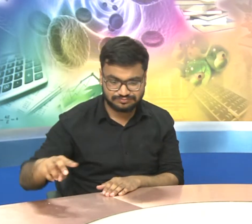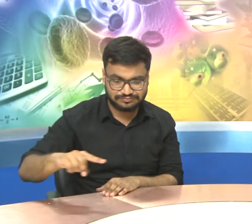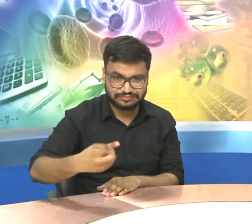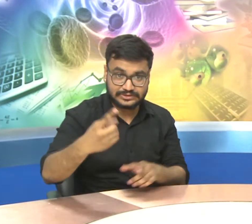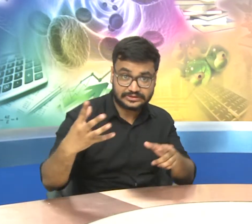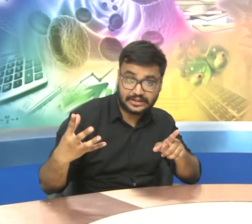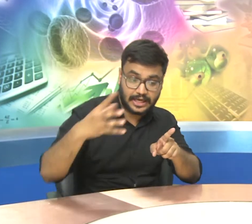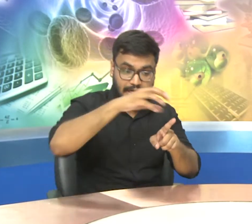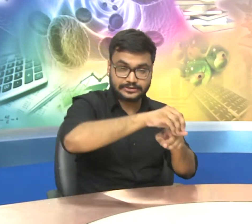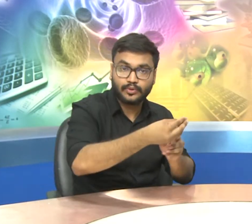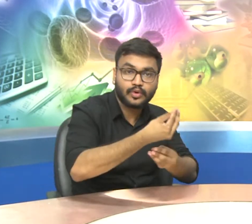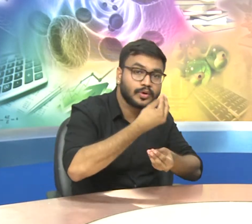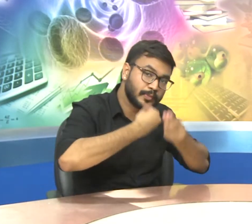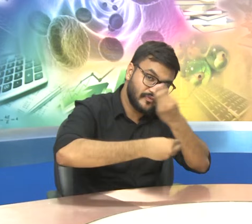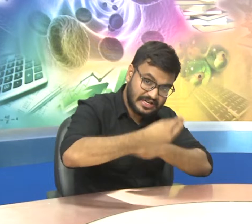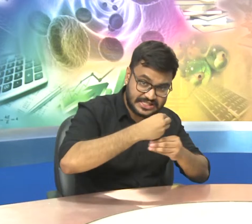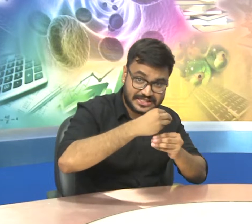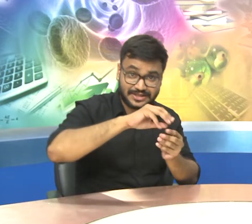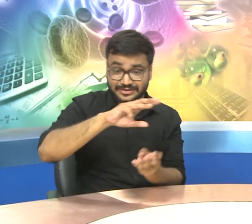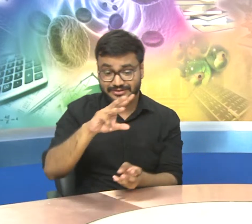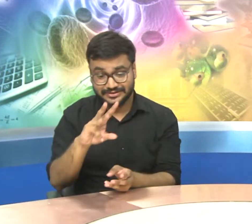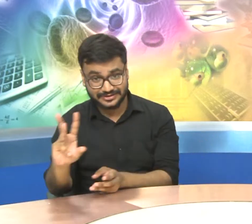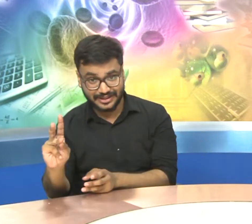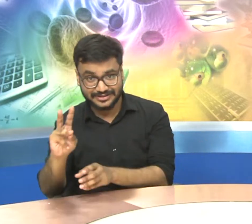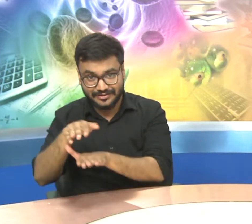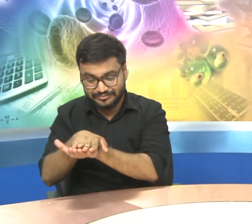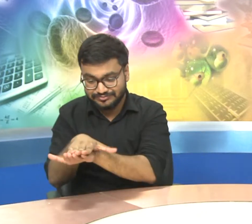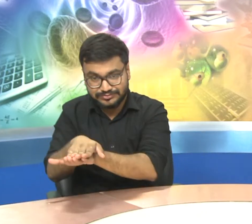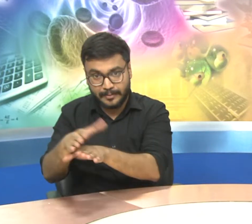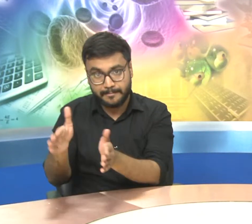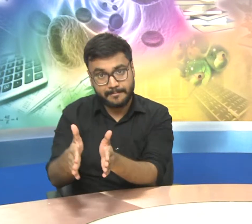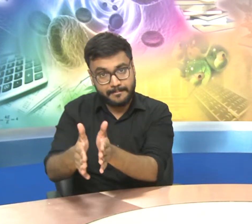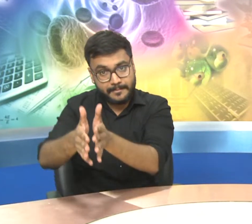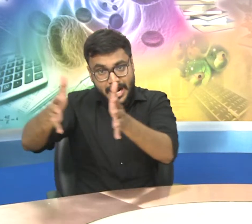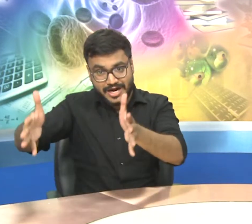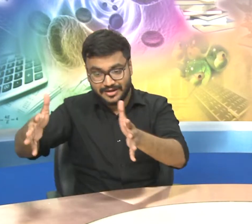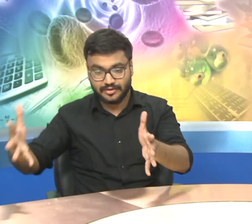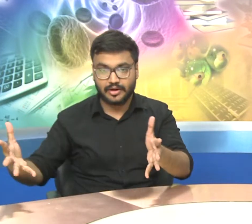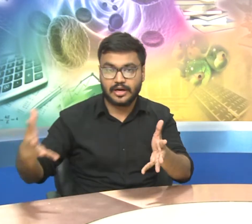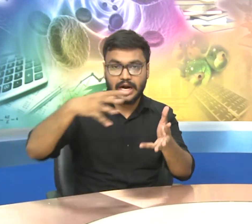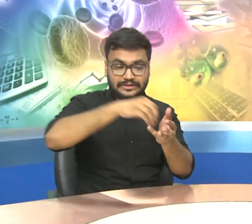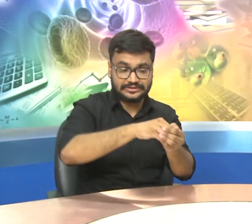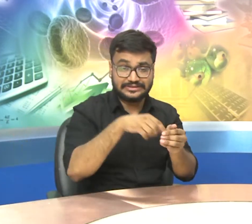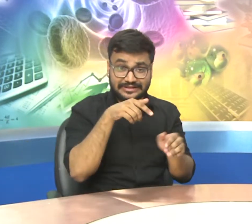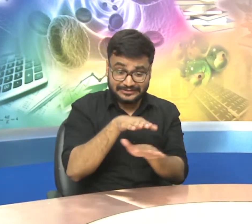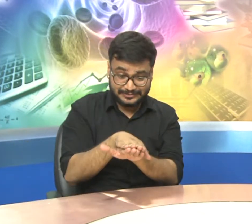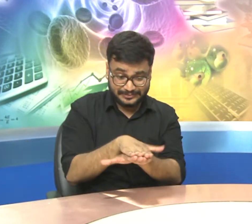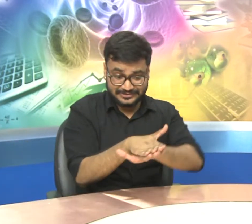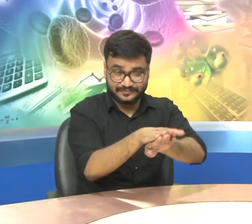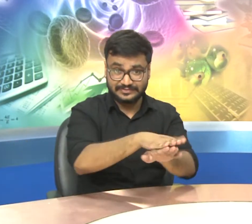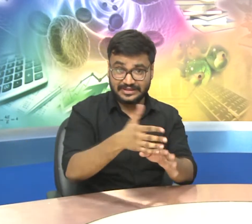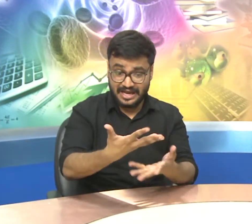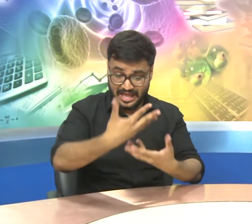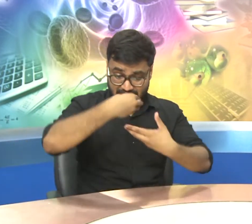in water make their own food using sunlight. Then small animals that eat